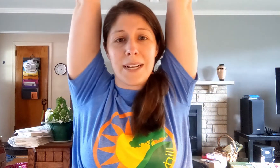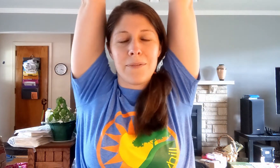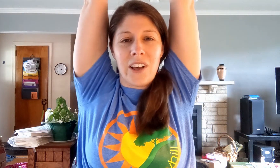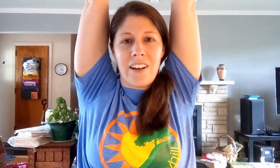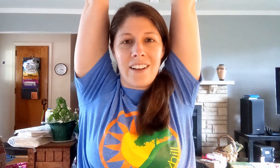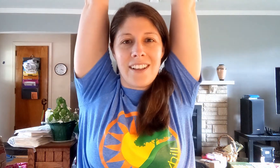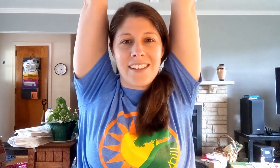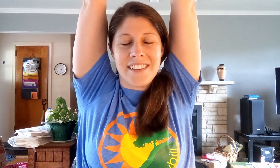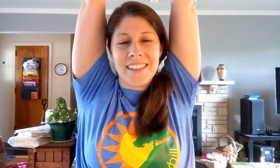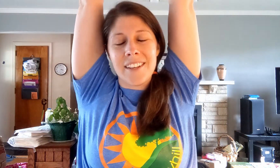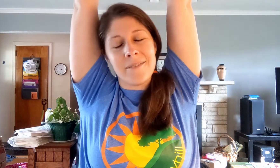up tall.